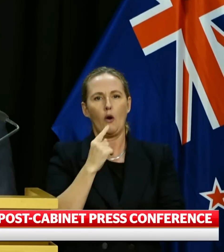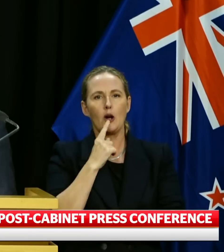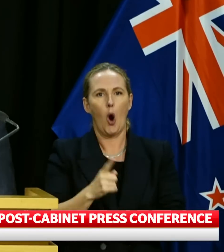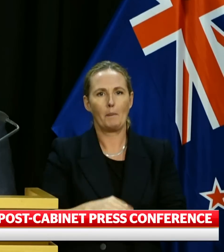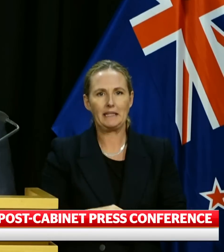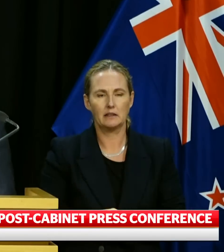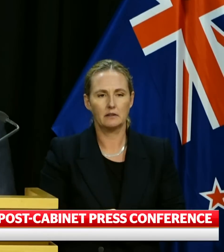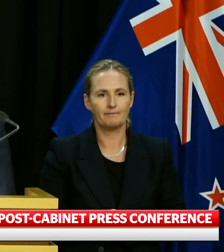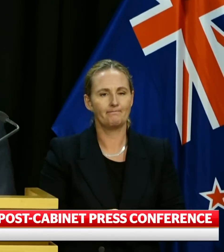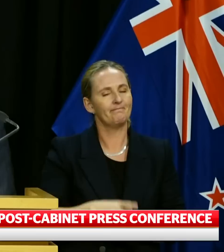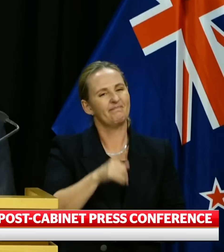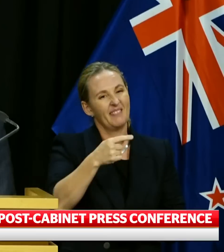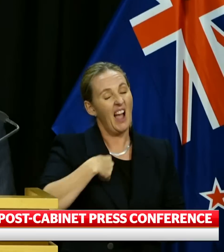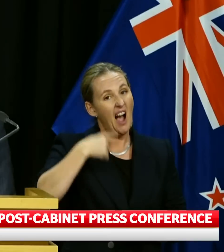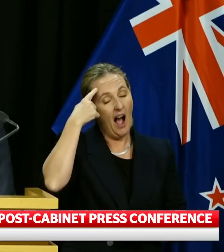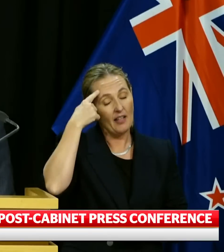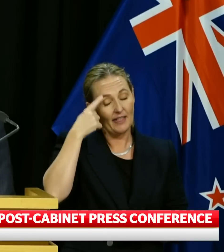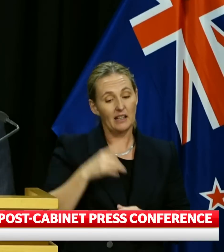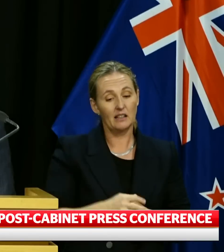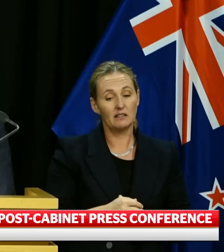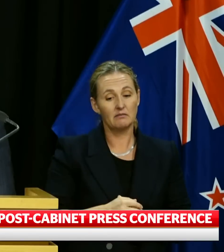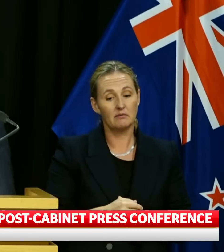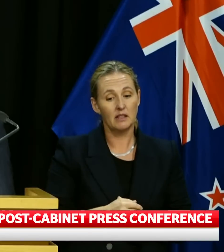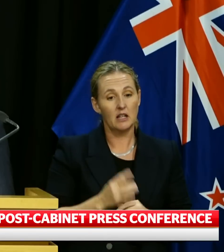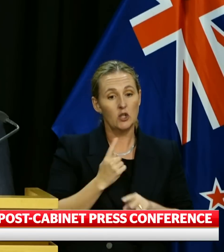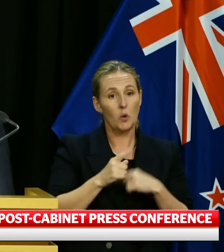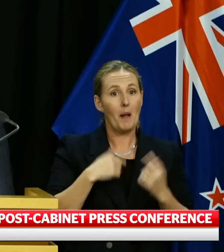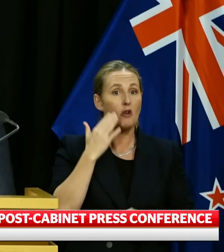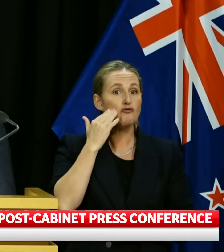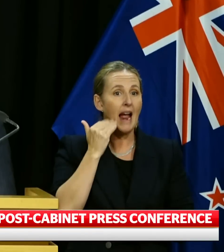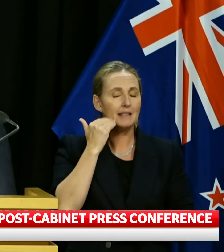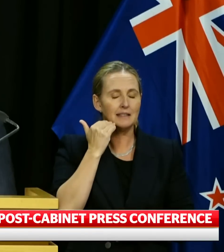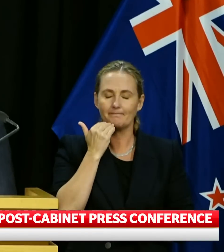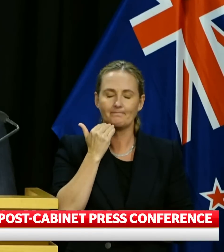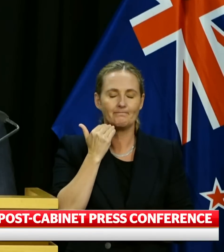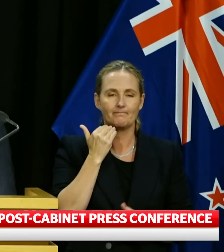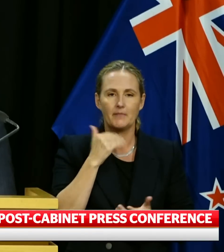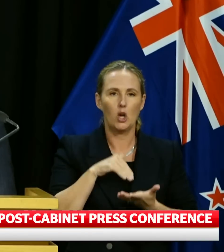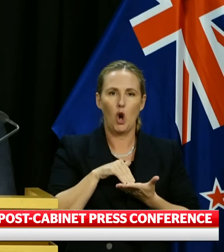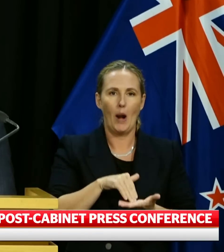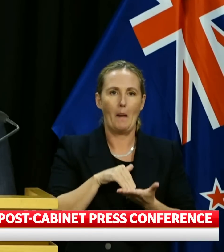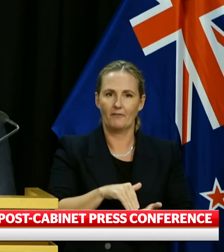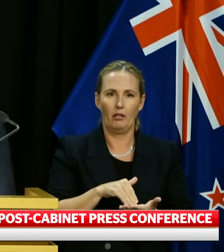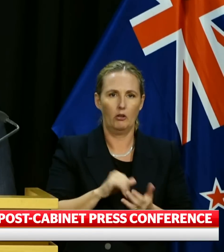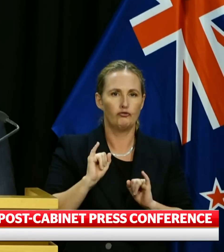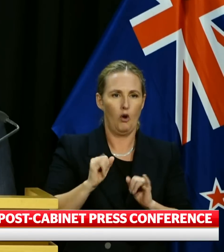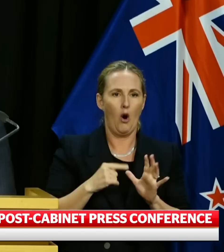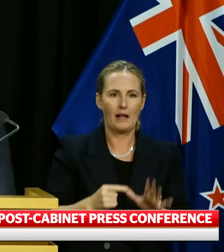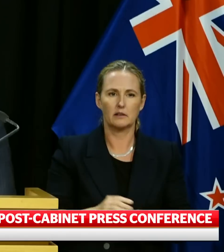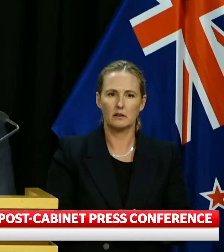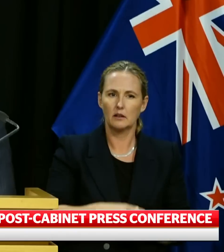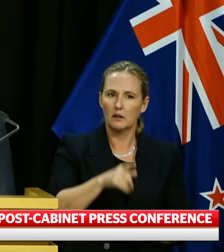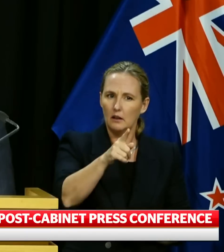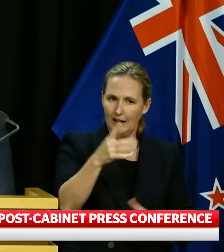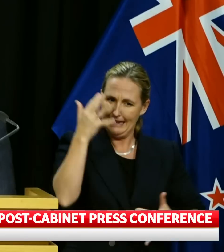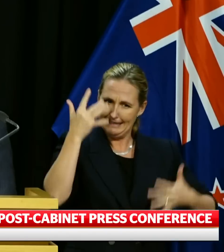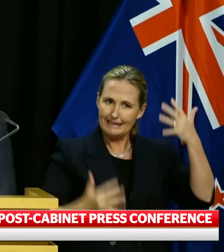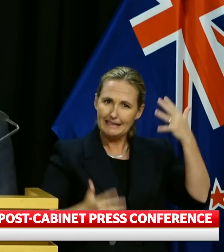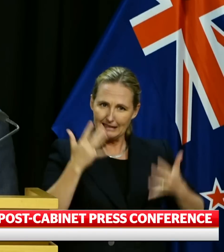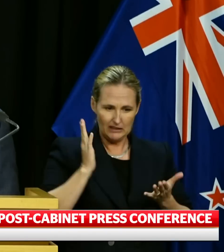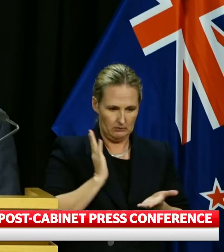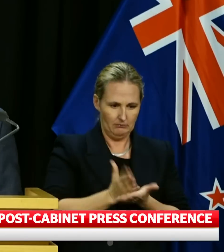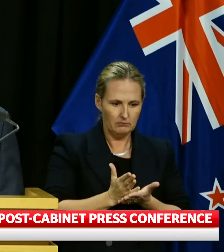bringing race into this debate is particularly helpful, and The statistics are broken down by ethnicity. And